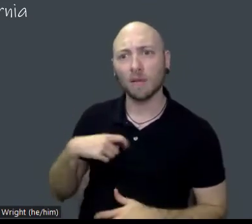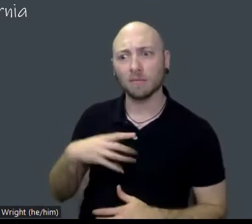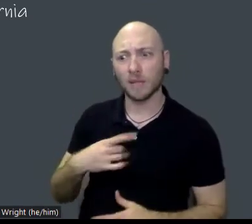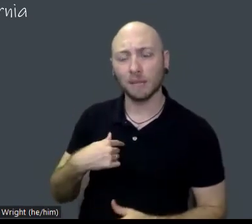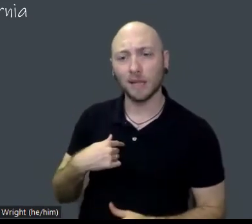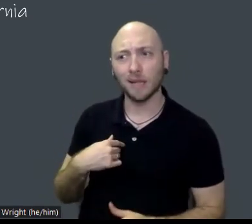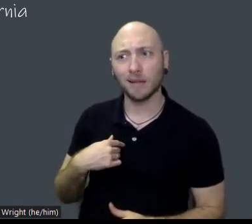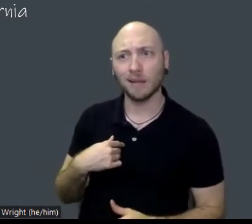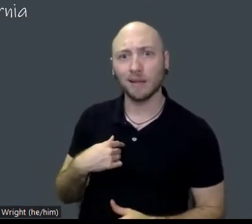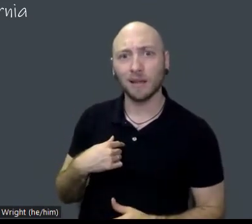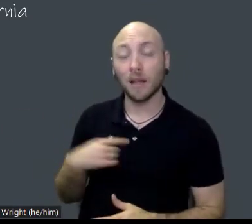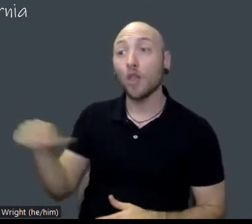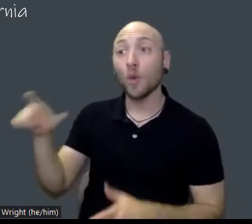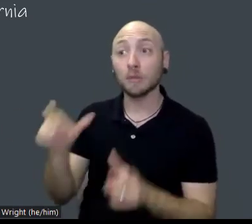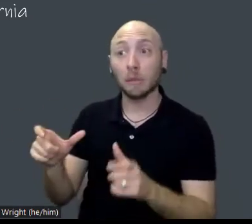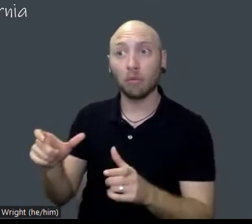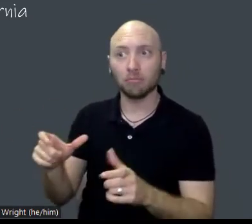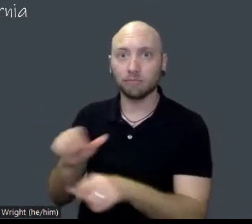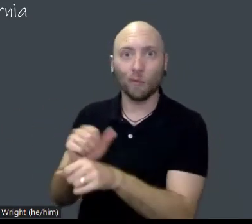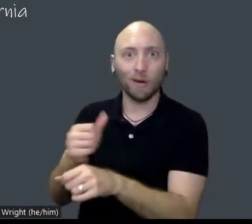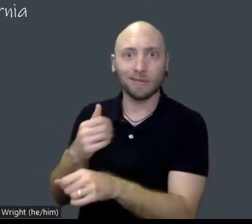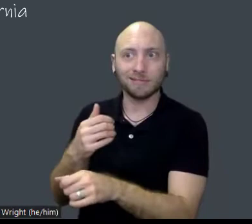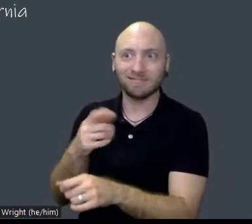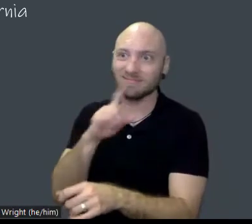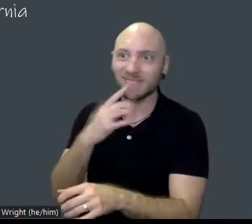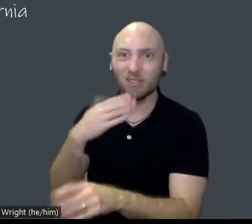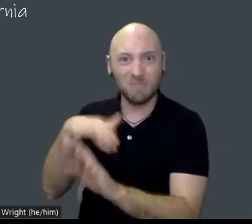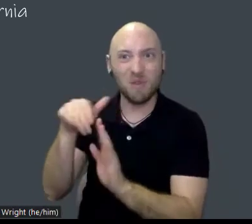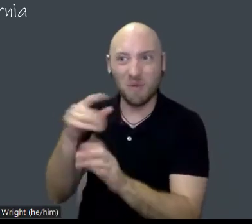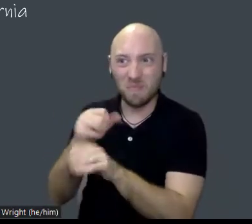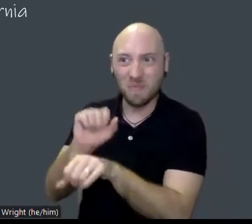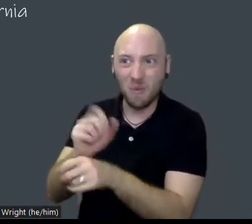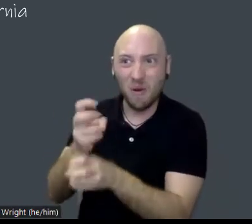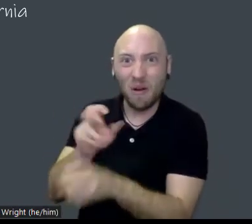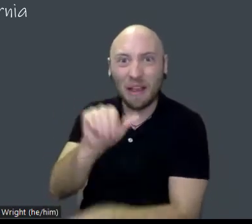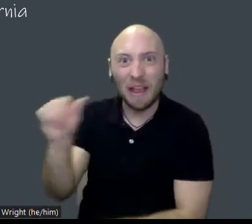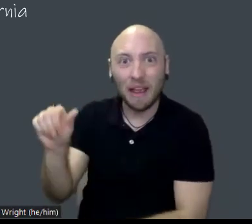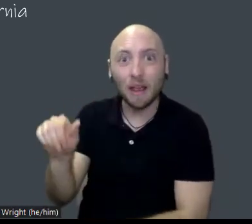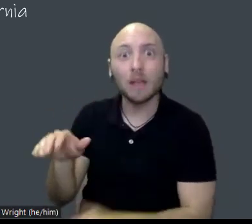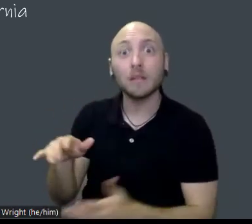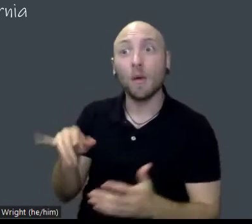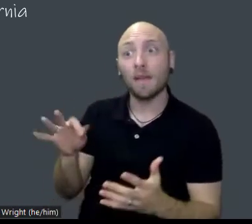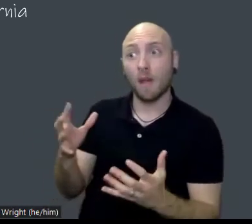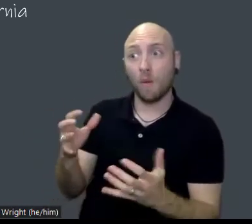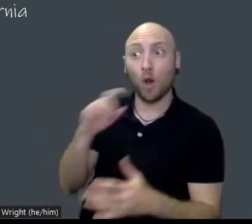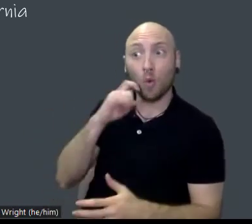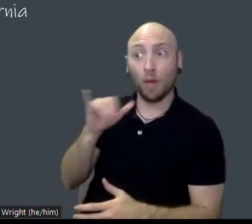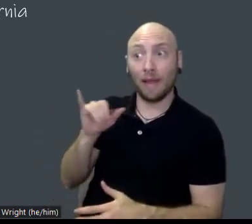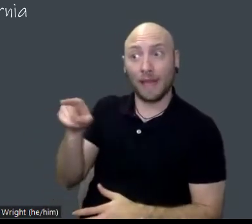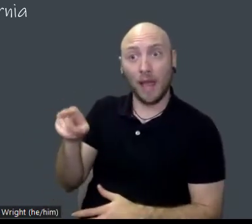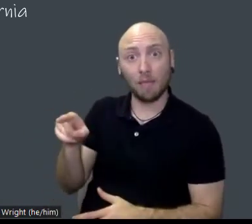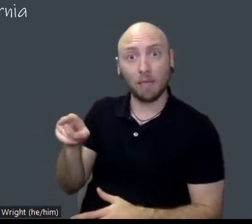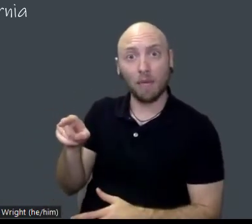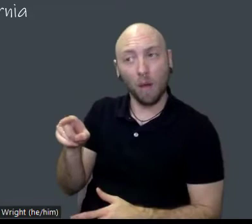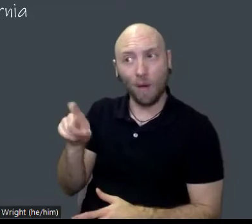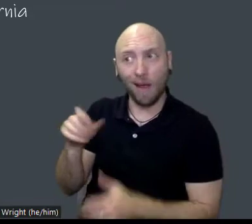be people who worked really good programs. So in my head, I'm like, okay, in order for them to like me, I have to do what they're doing, which has been the story my whole